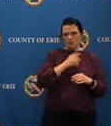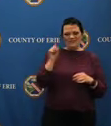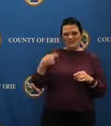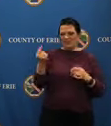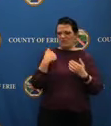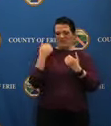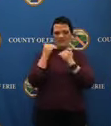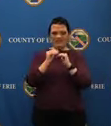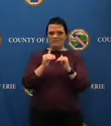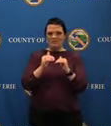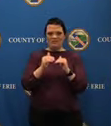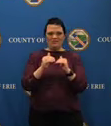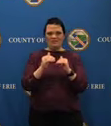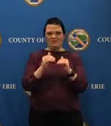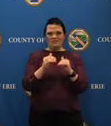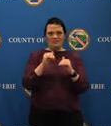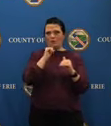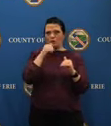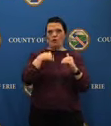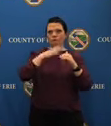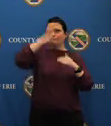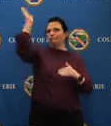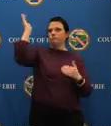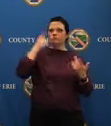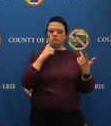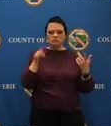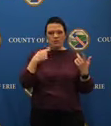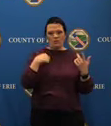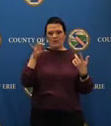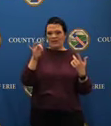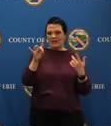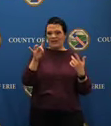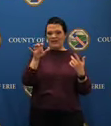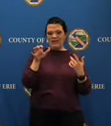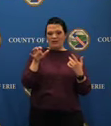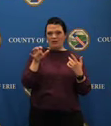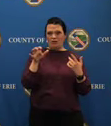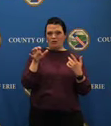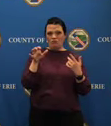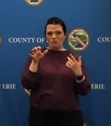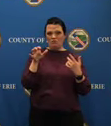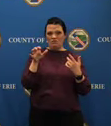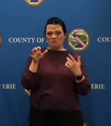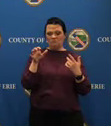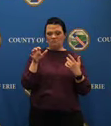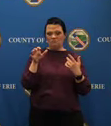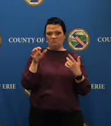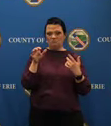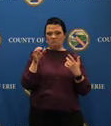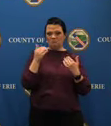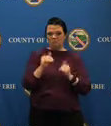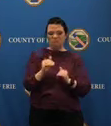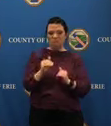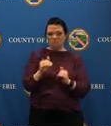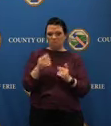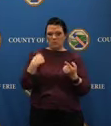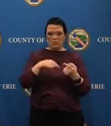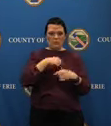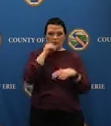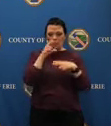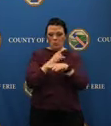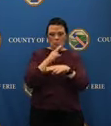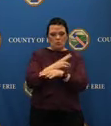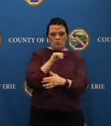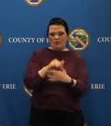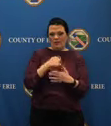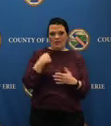a limit, though. It's not like they have an unlimited amount. They only had 800 sample type to come in. We don't use that,